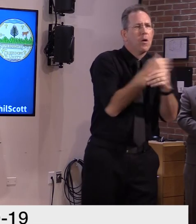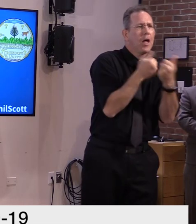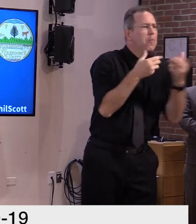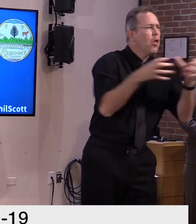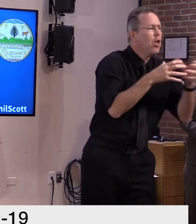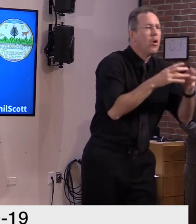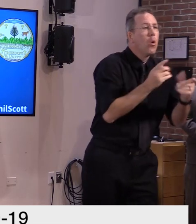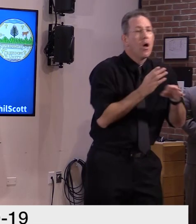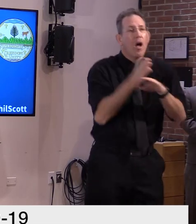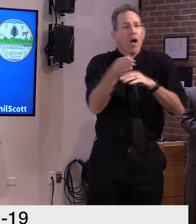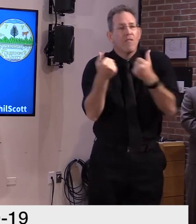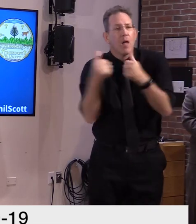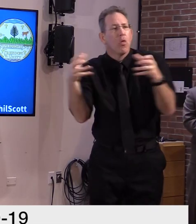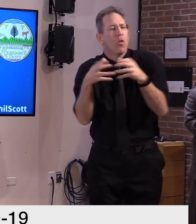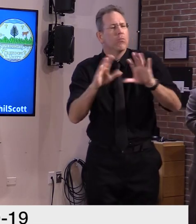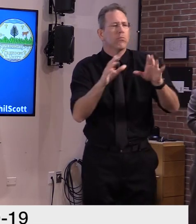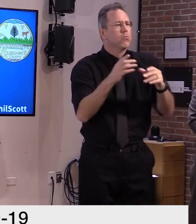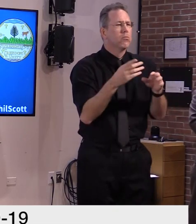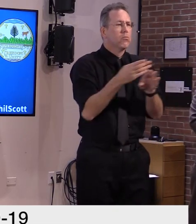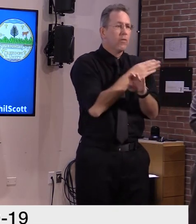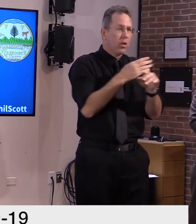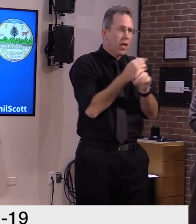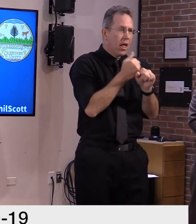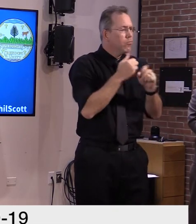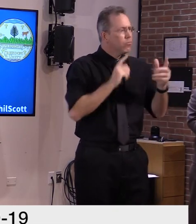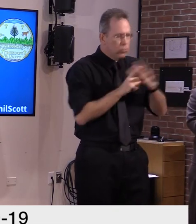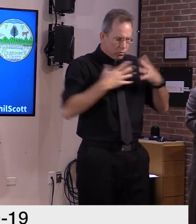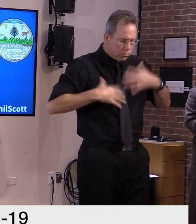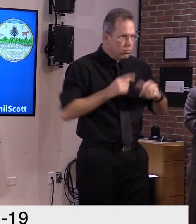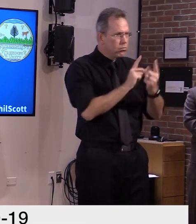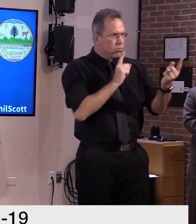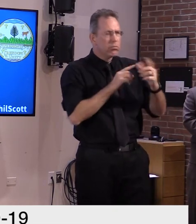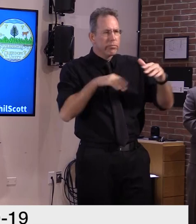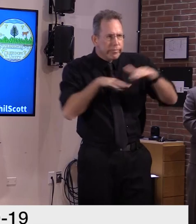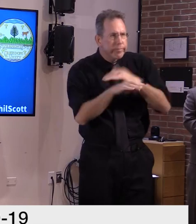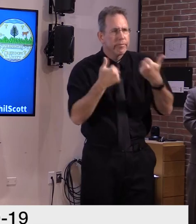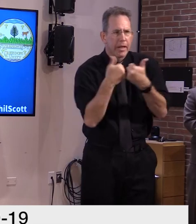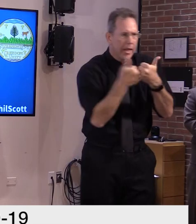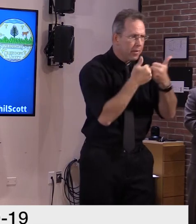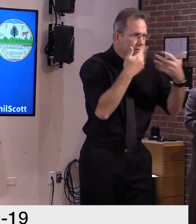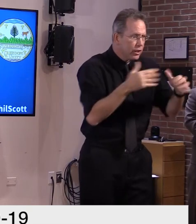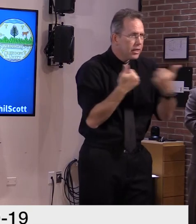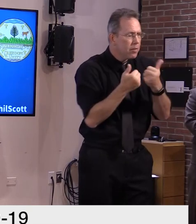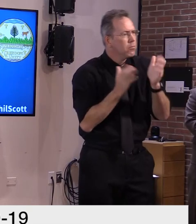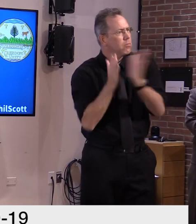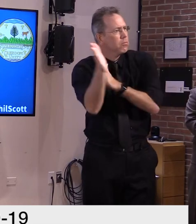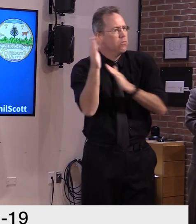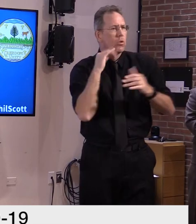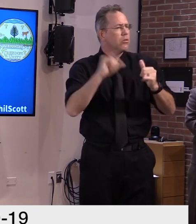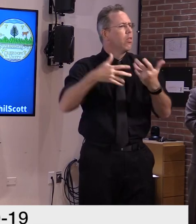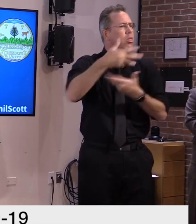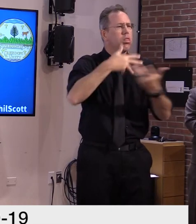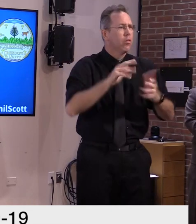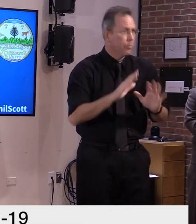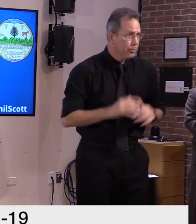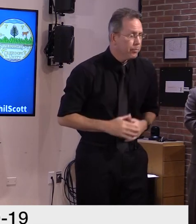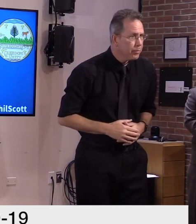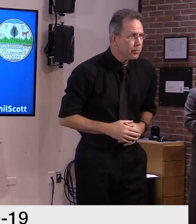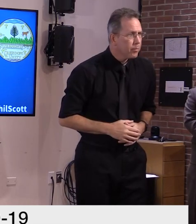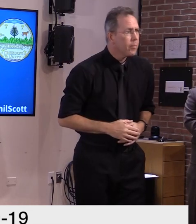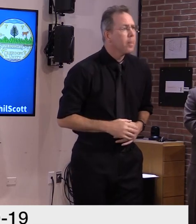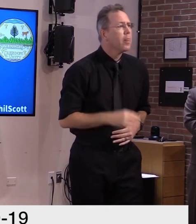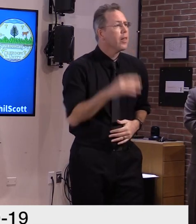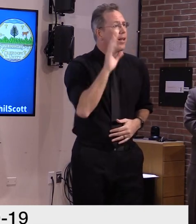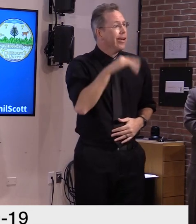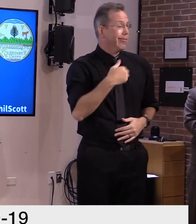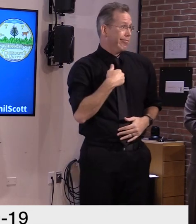two teenagers, both of whom played soccer this fall, I take seriously the need to do what we can to provide a sense of normalcy in these far from